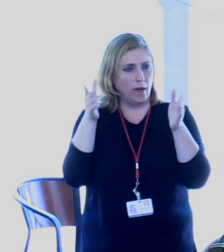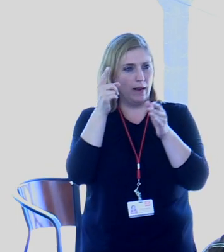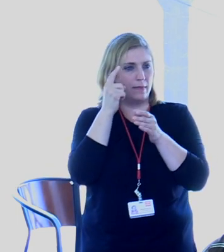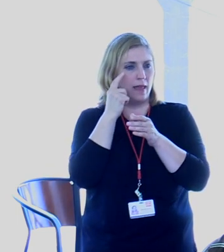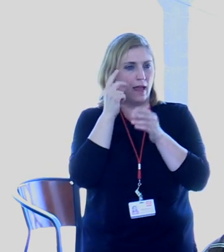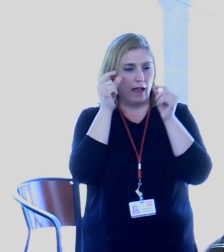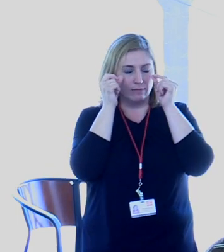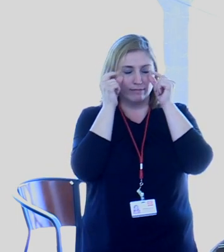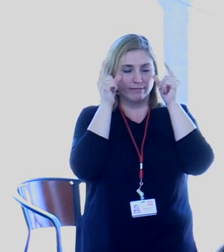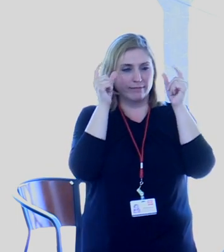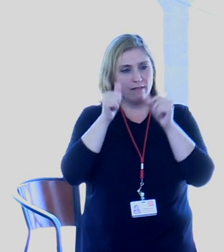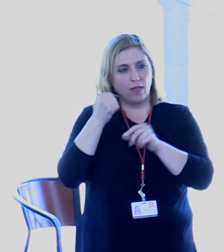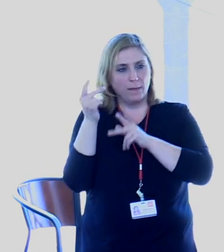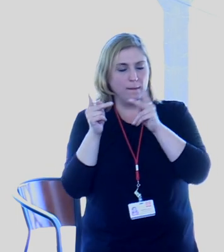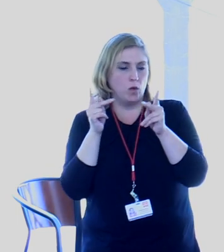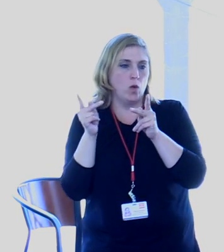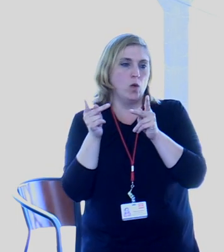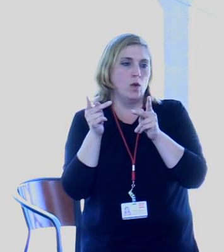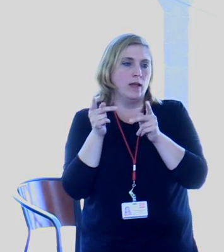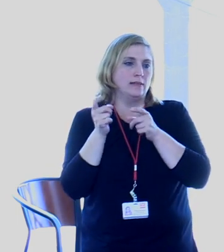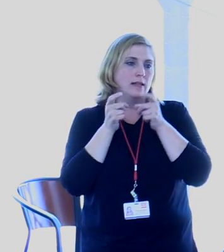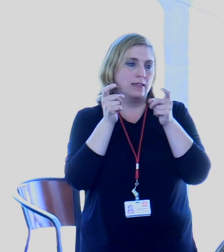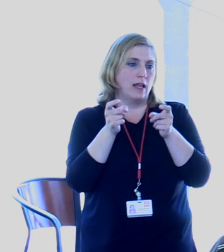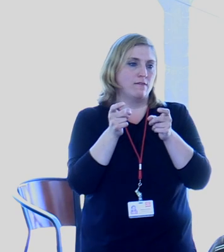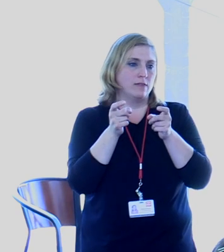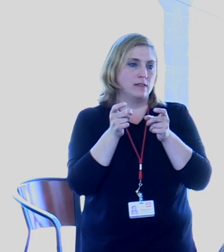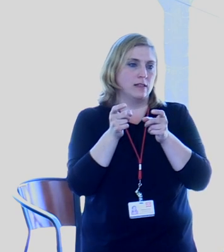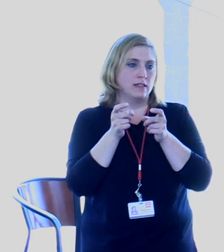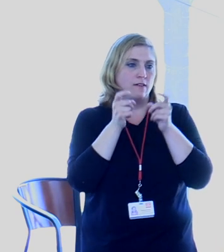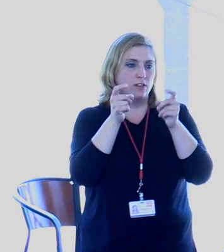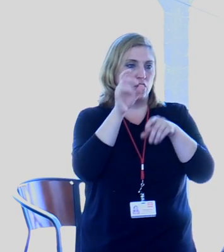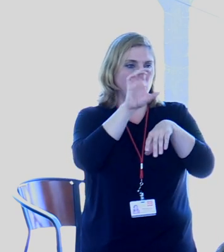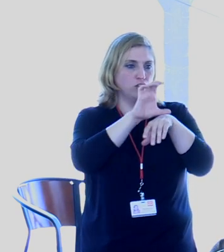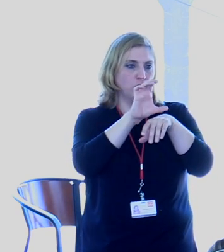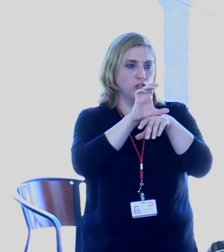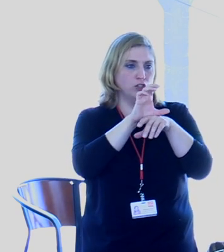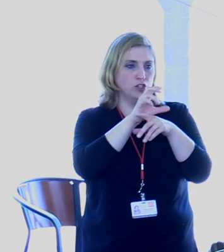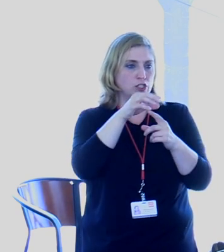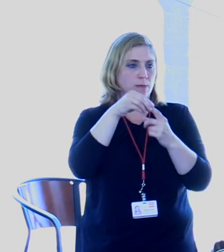of others, is a gift that God gives to his church, gives to special